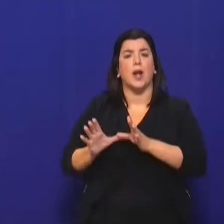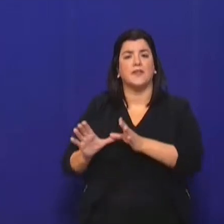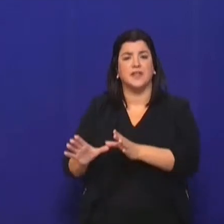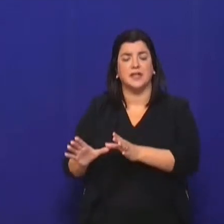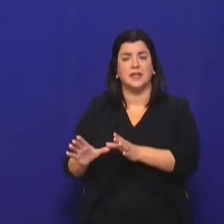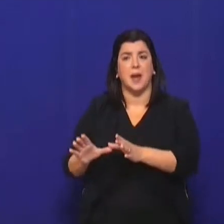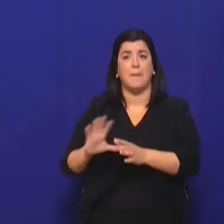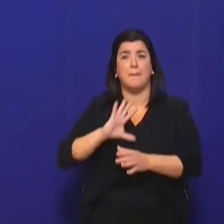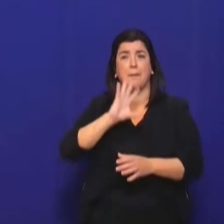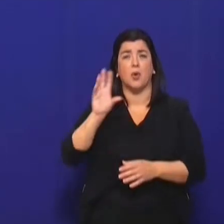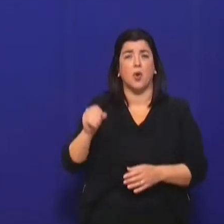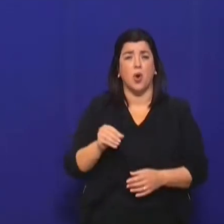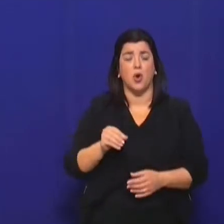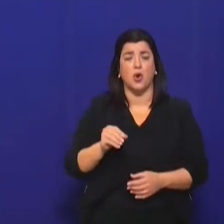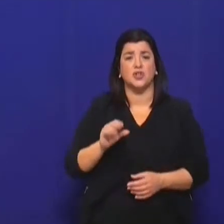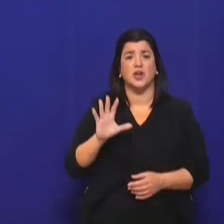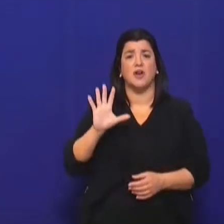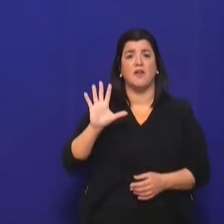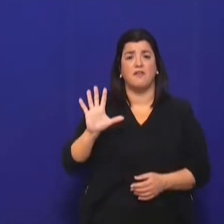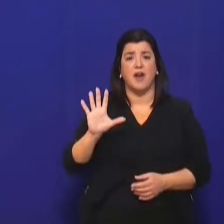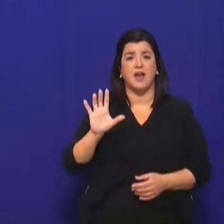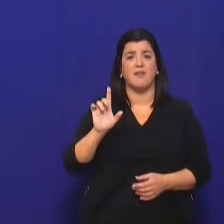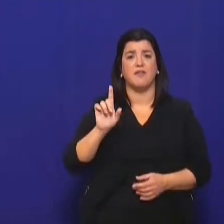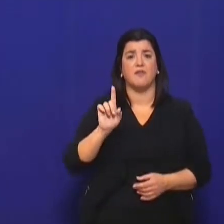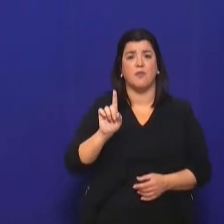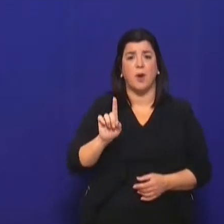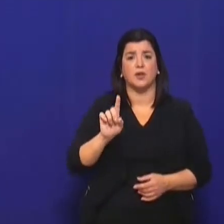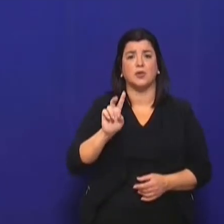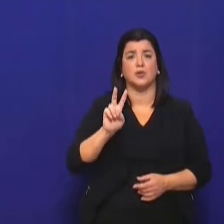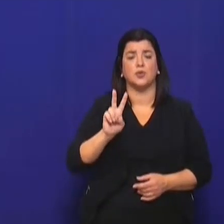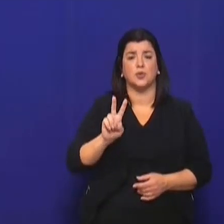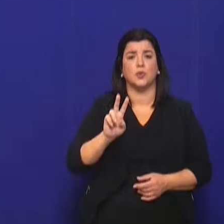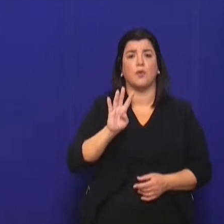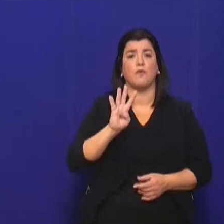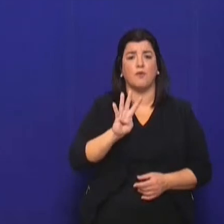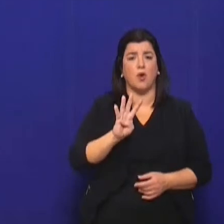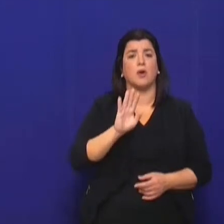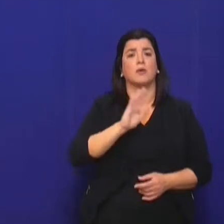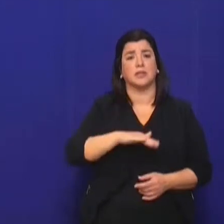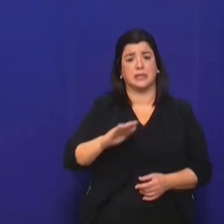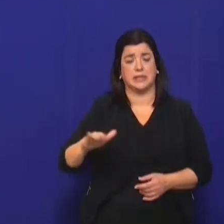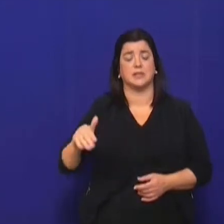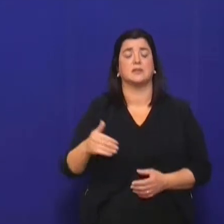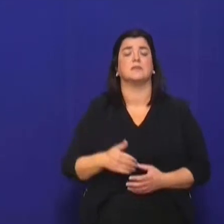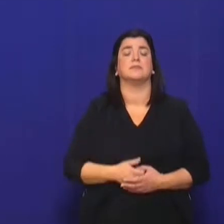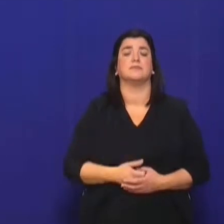ta' każijiet huwa ta' 5,124 people in quarantine.